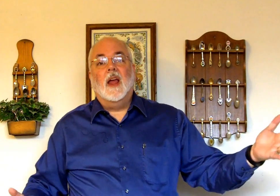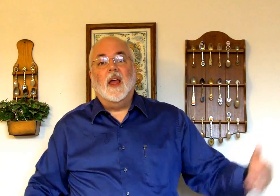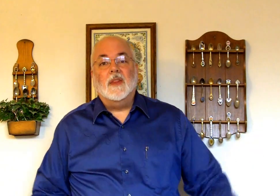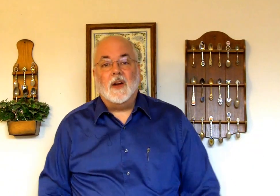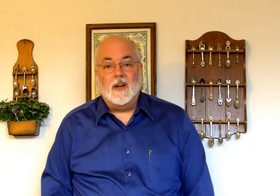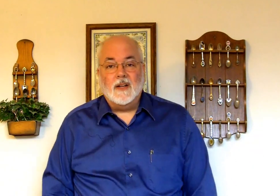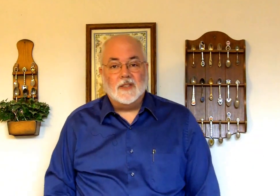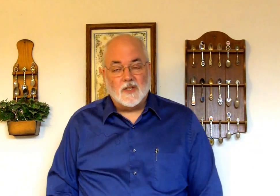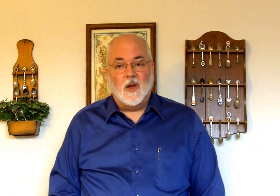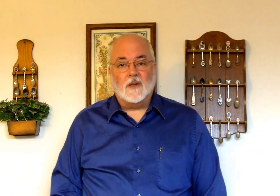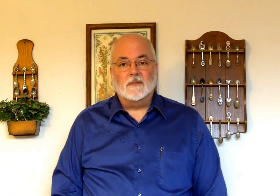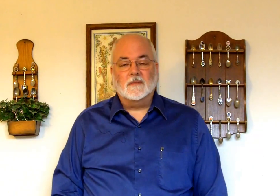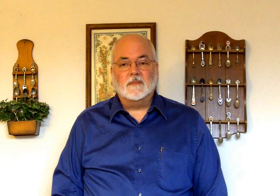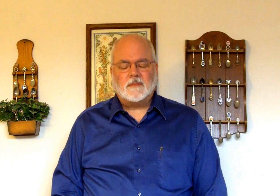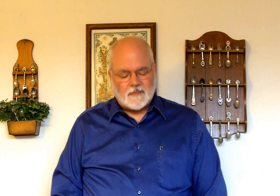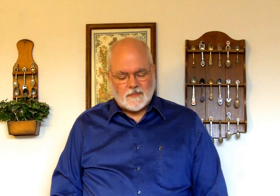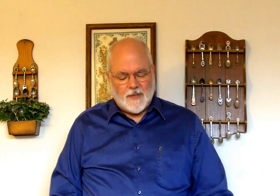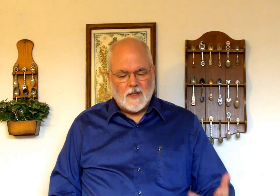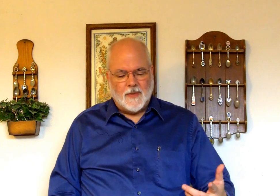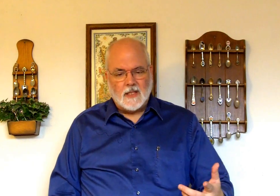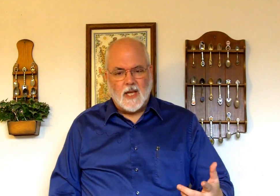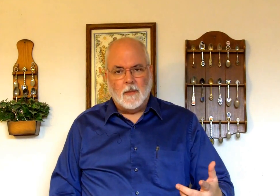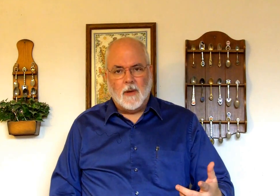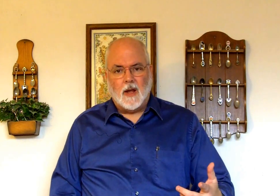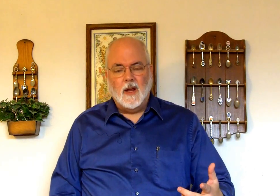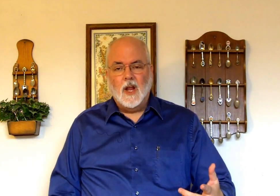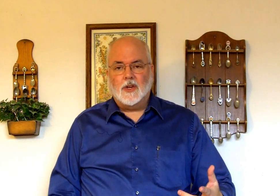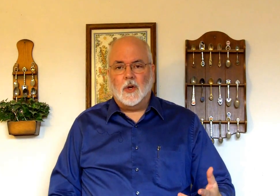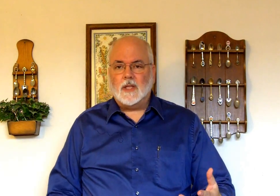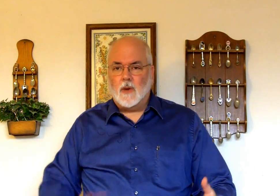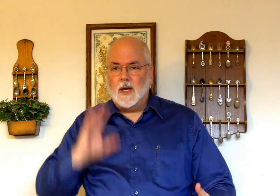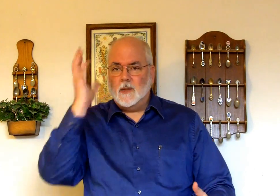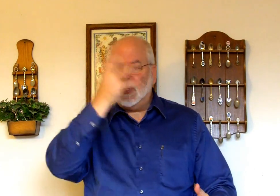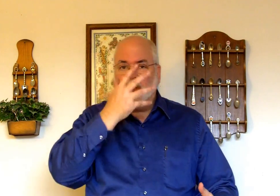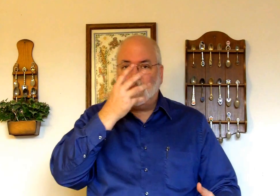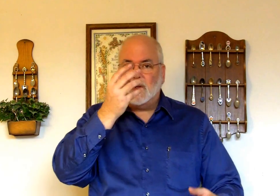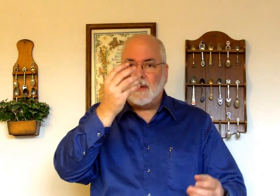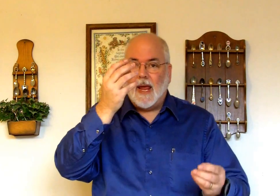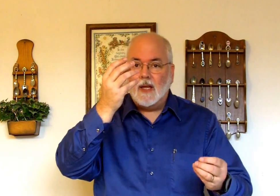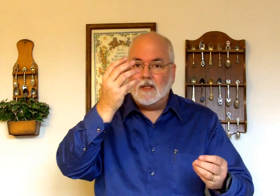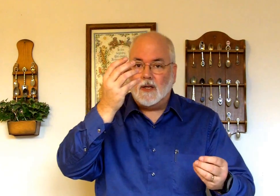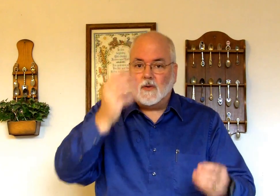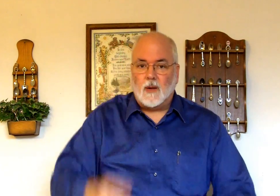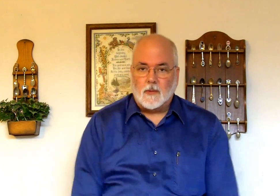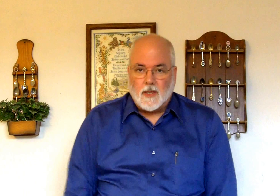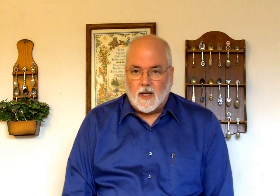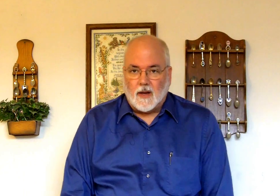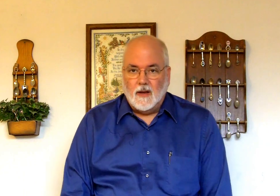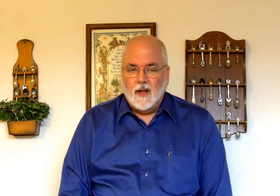And therein is the song. Some things to keep in mind. Notice that when I did the beautiful, my hands didn't drop to my side.